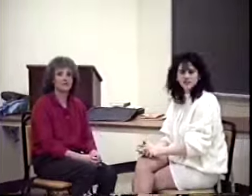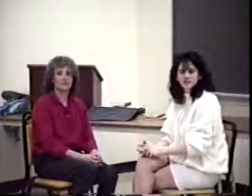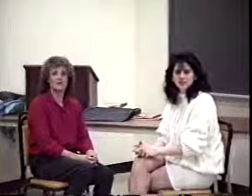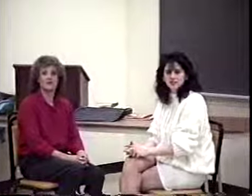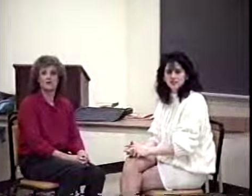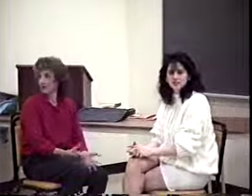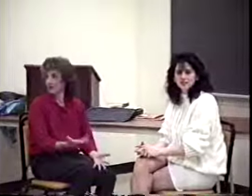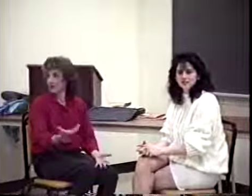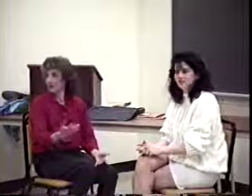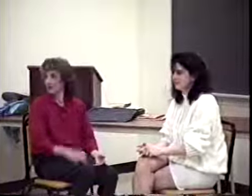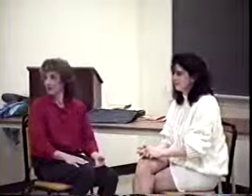Are you ready?